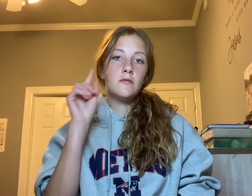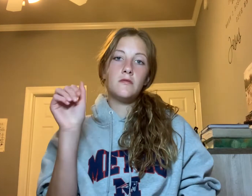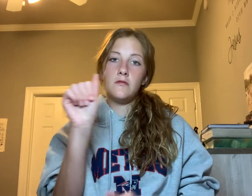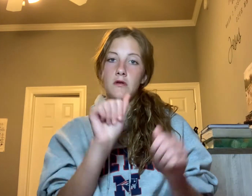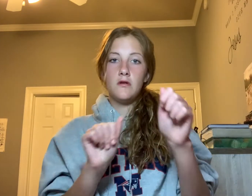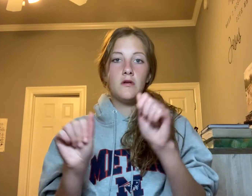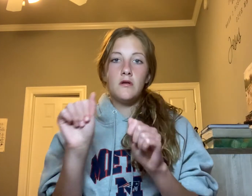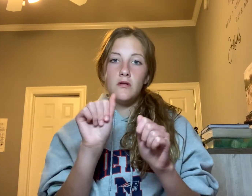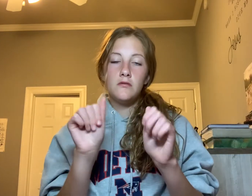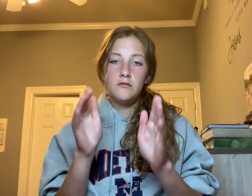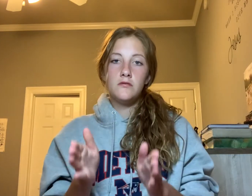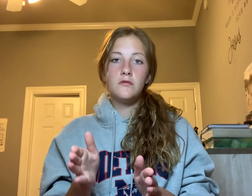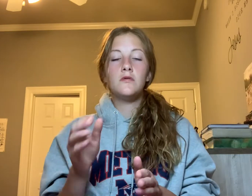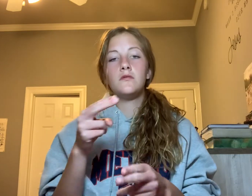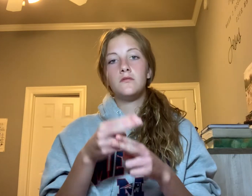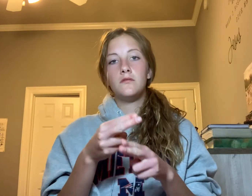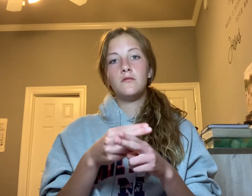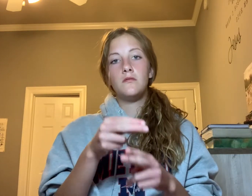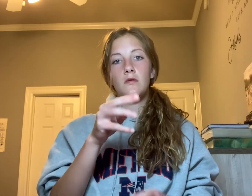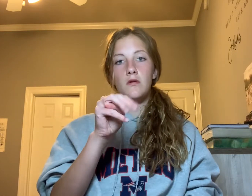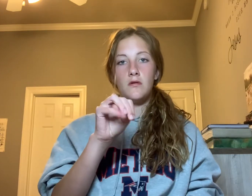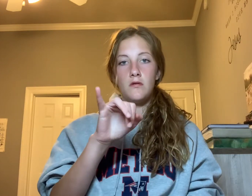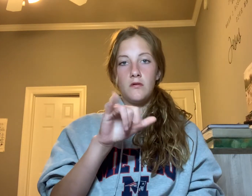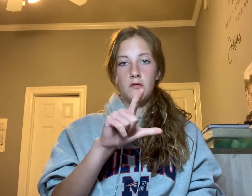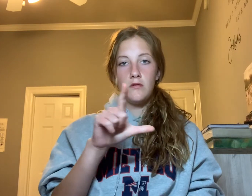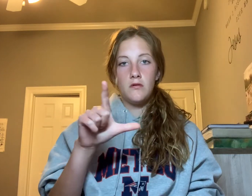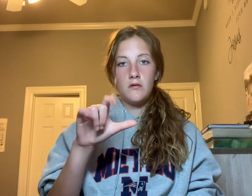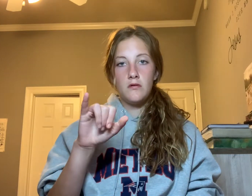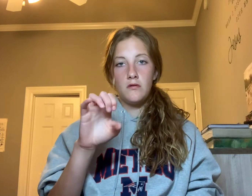Millicent Simmons.